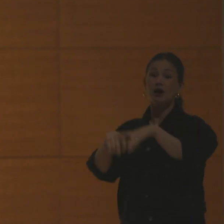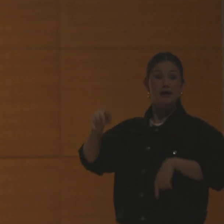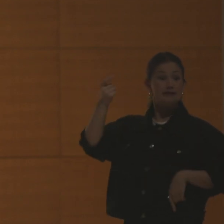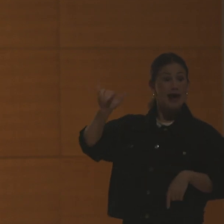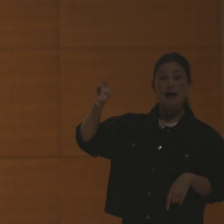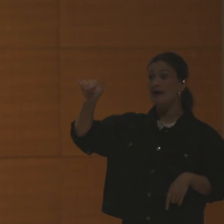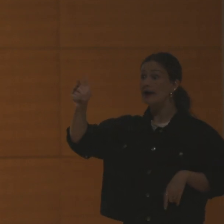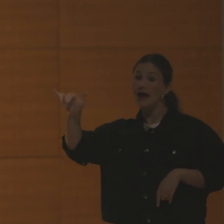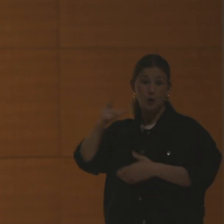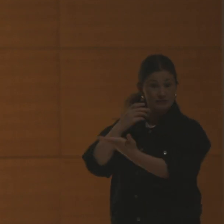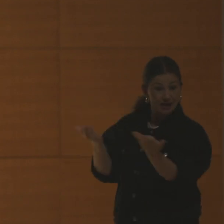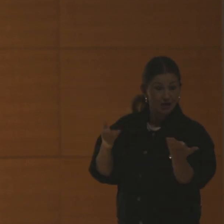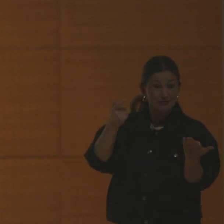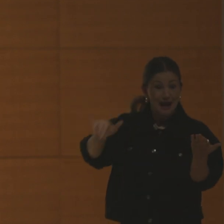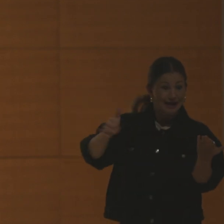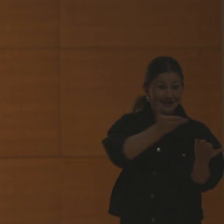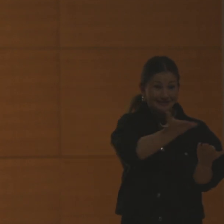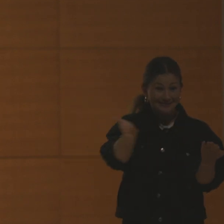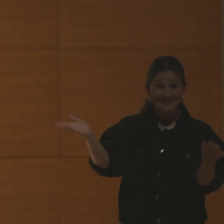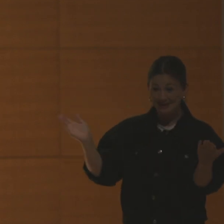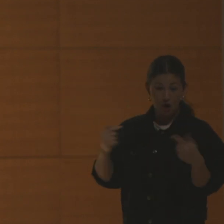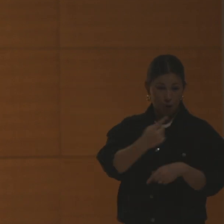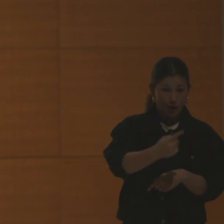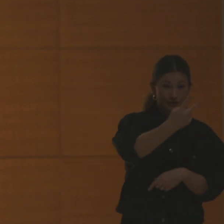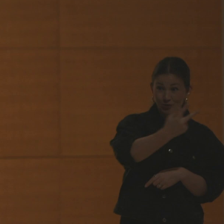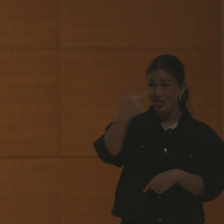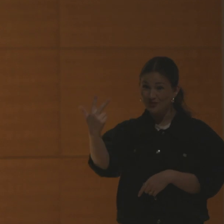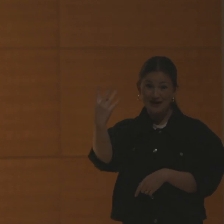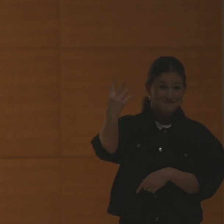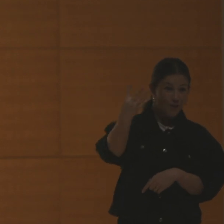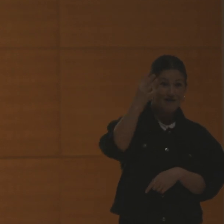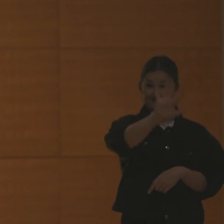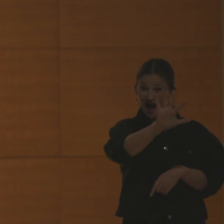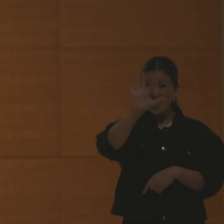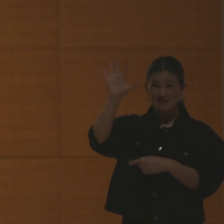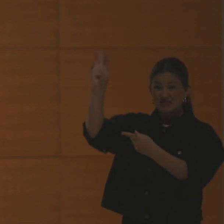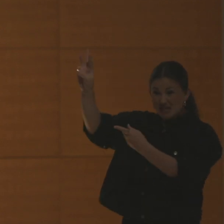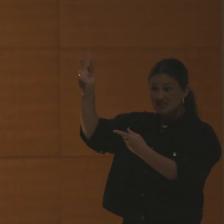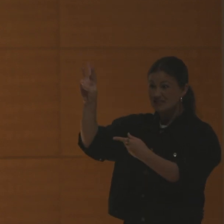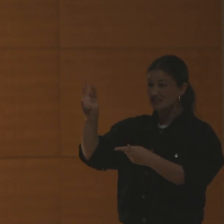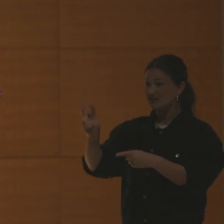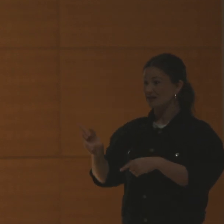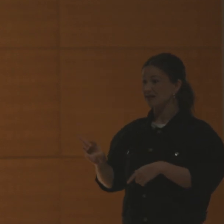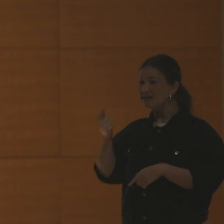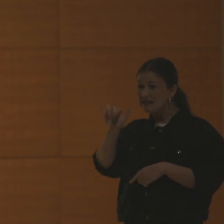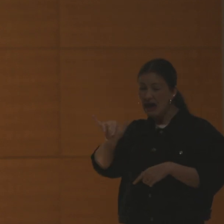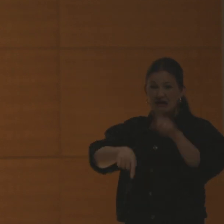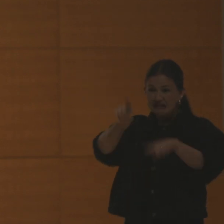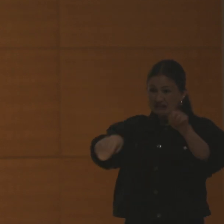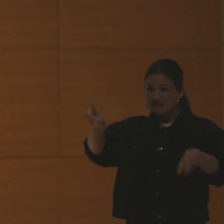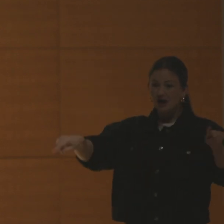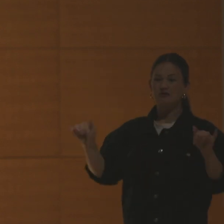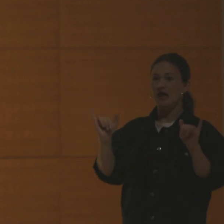Are there any gays here? Any gays? There's a gay, one gay, two gays, three gays, four gays in the back, five gays, six gays. Like magic,